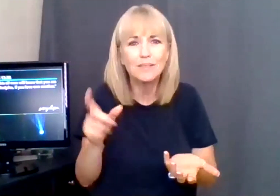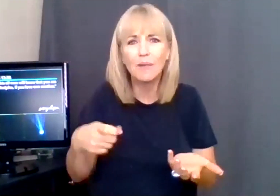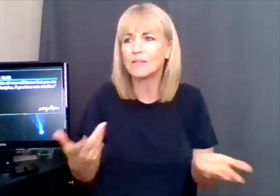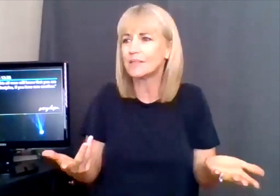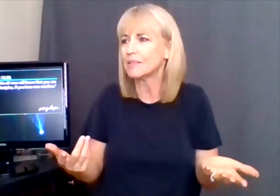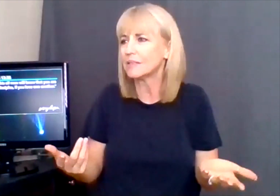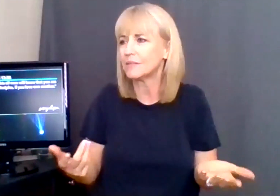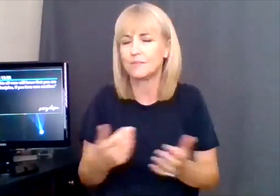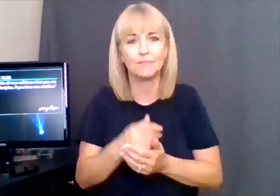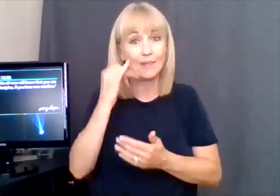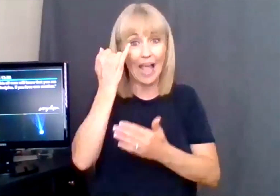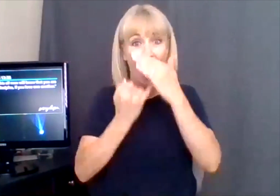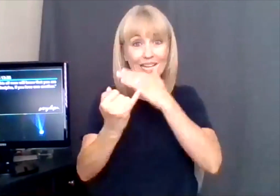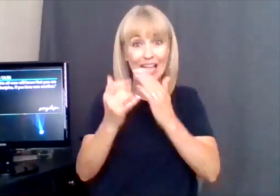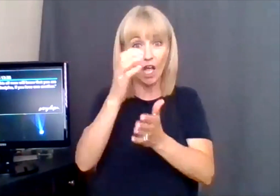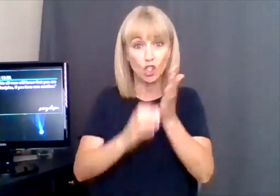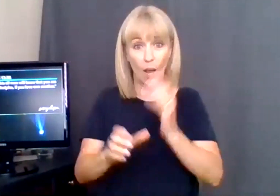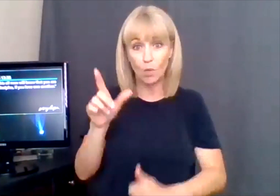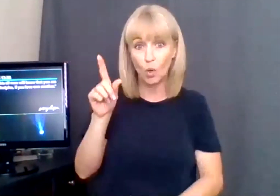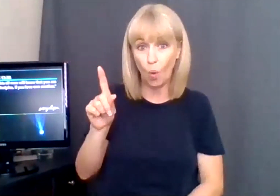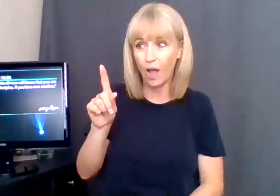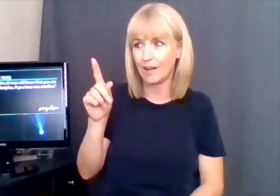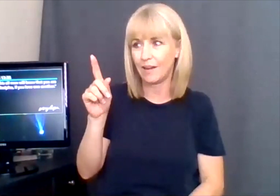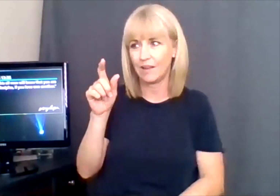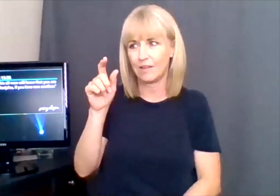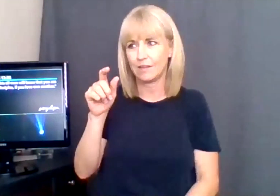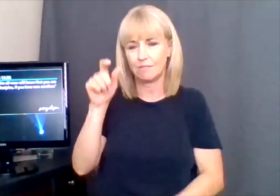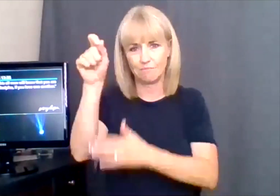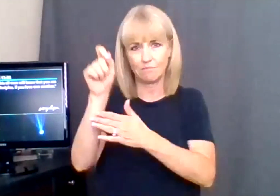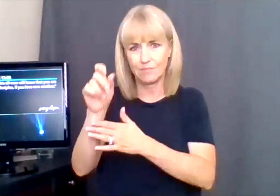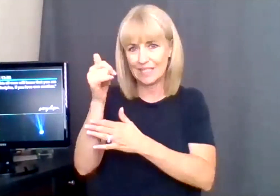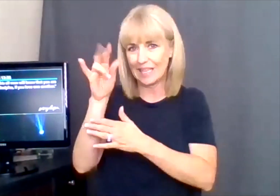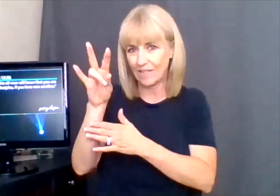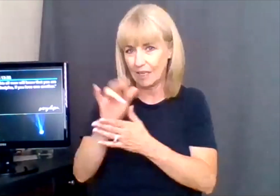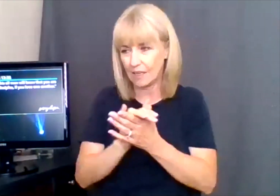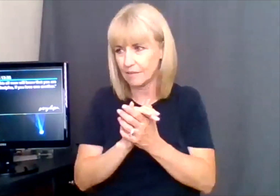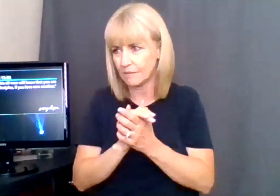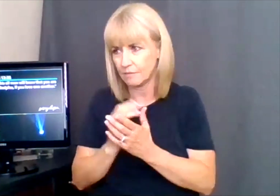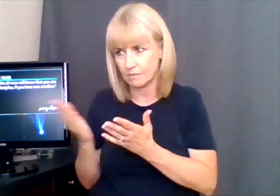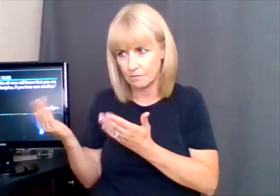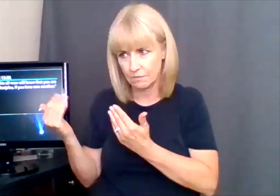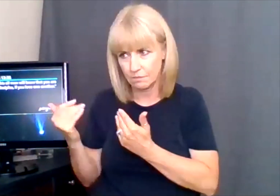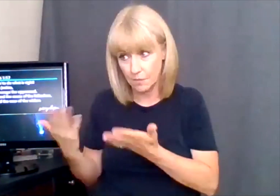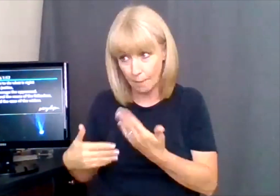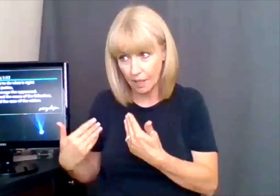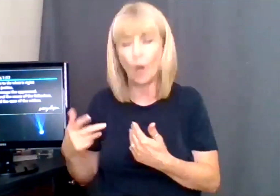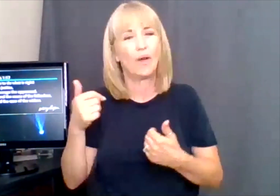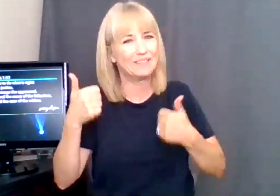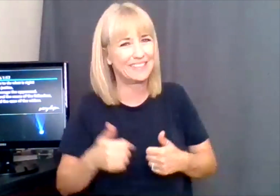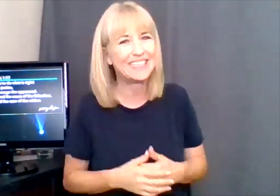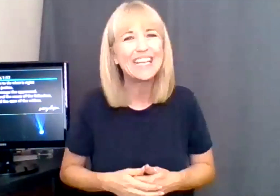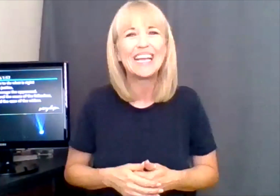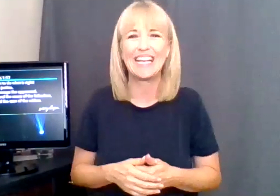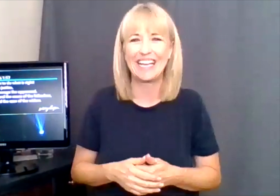1, verse 17 kind of spells out how we can do it. It says this. Isaiah 1:17. There